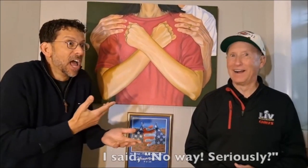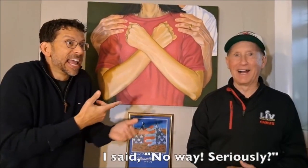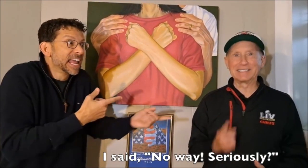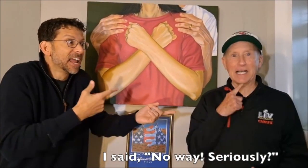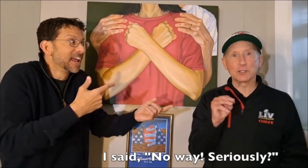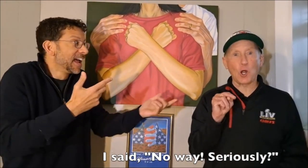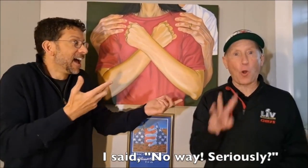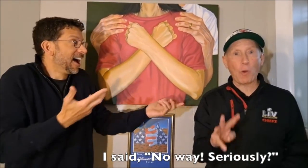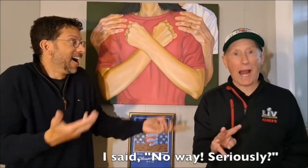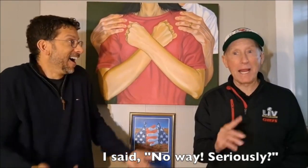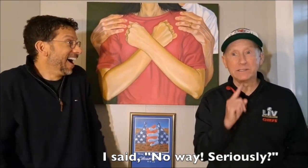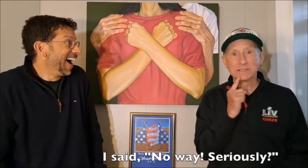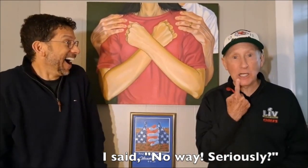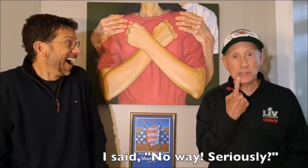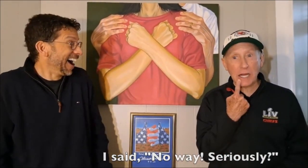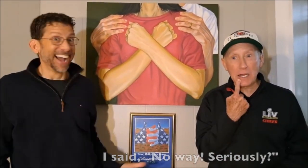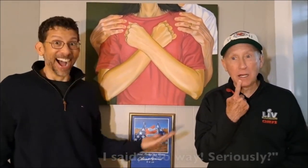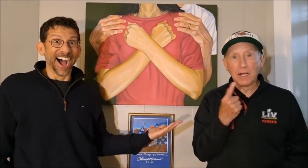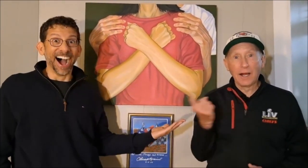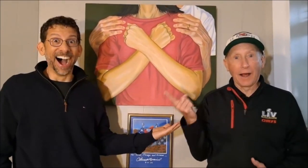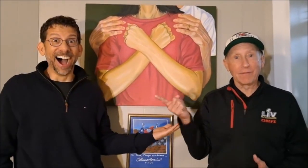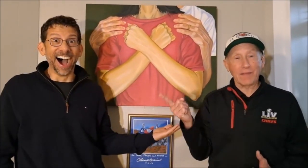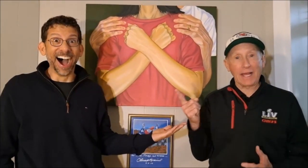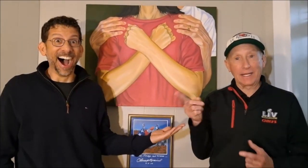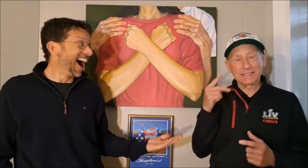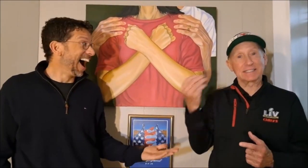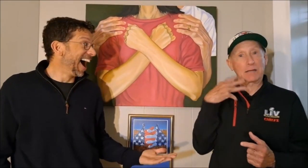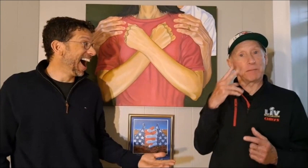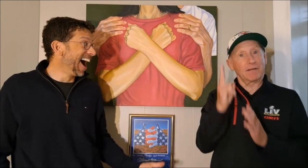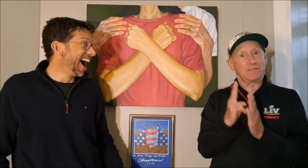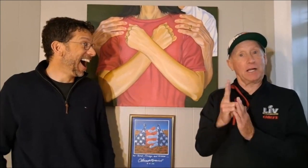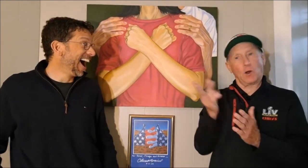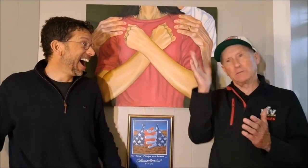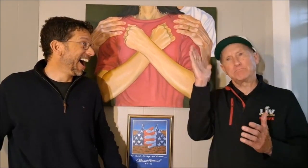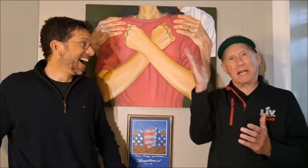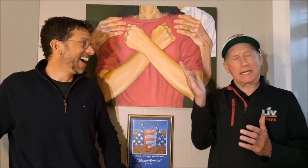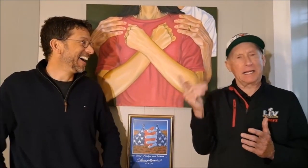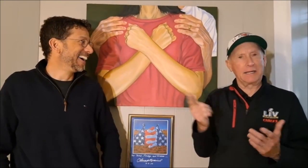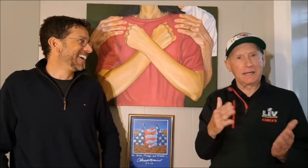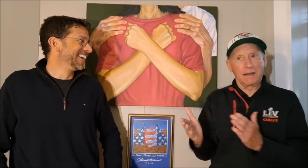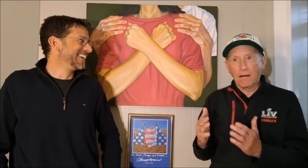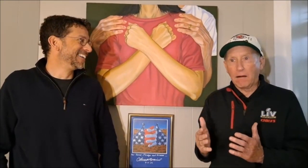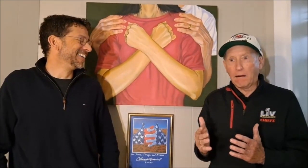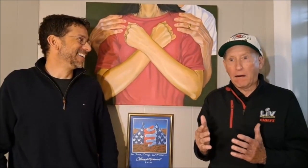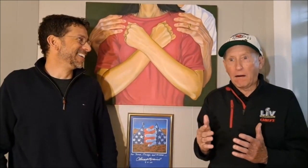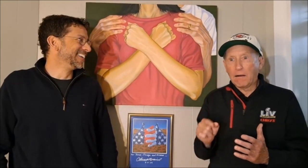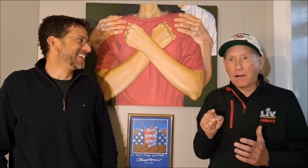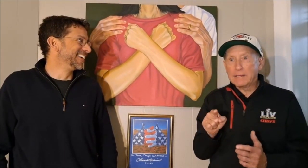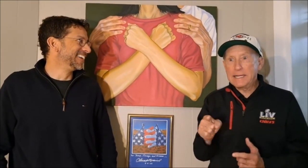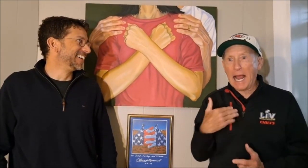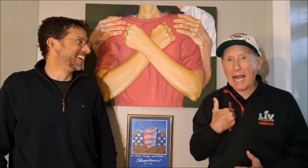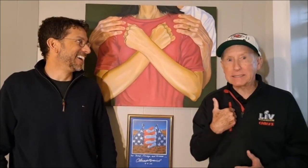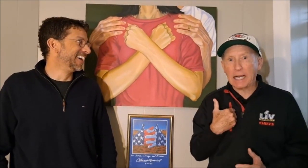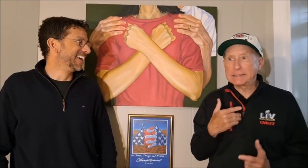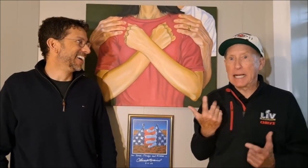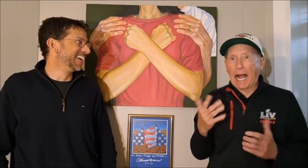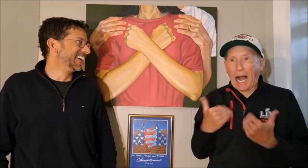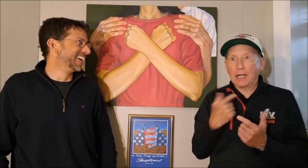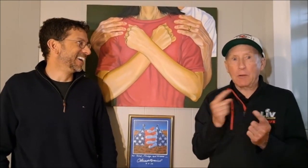I said, no way. Seriously? Then he sent me a video of Biggie. He has that. How can we